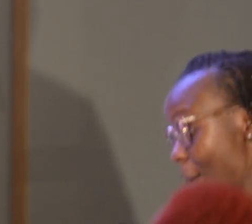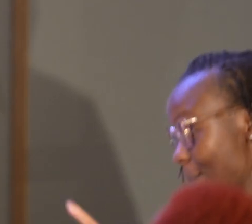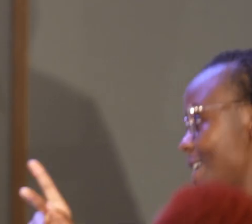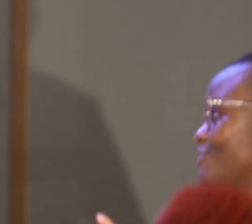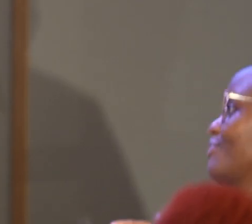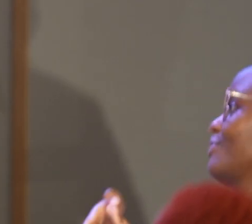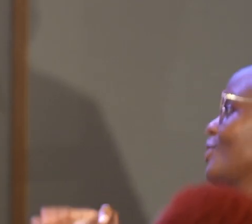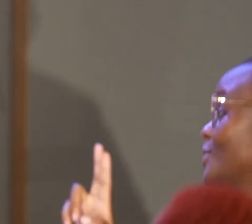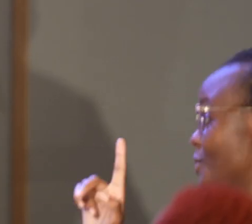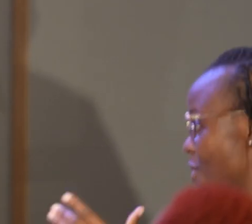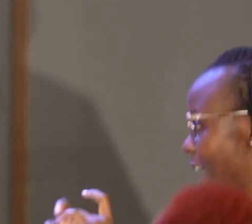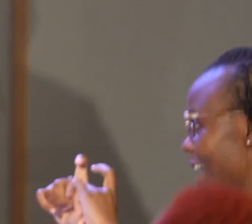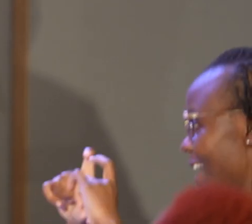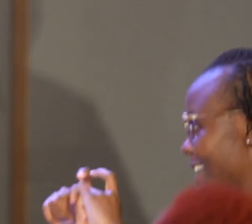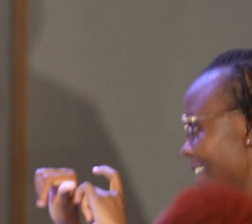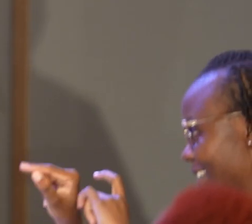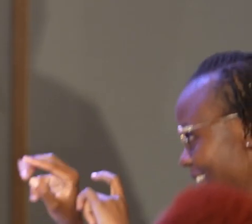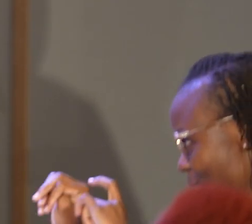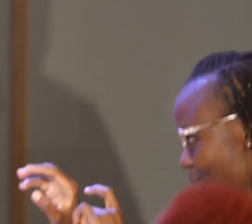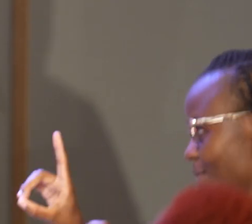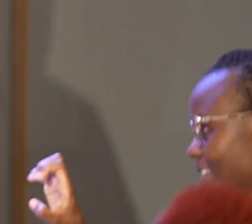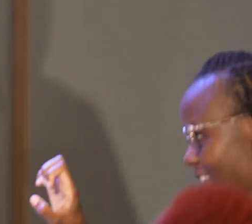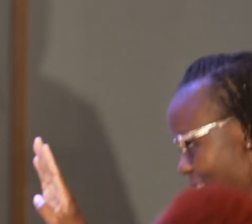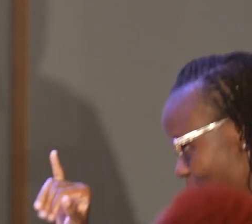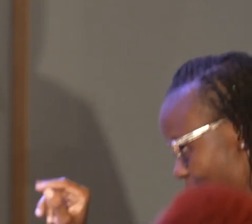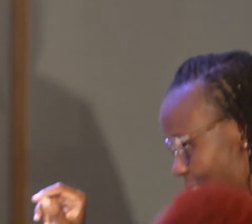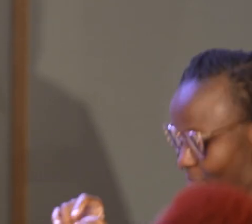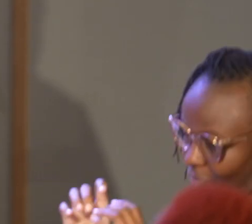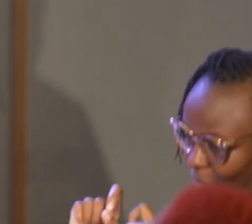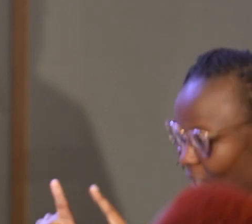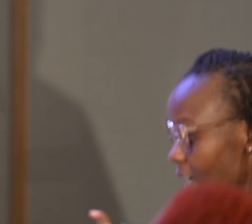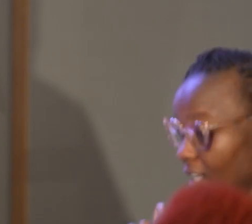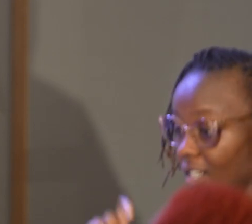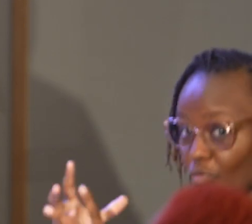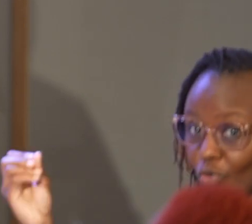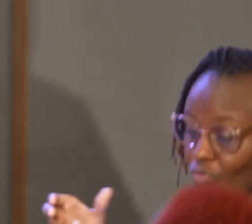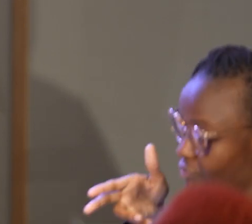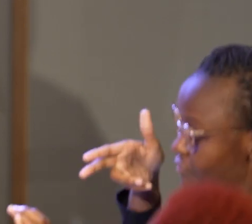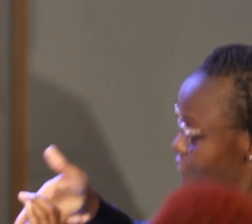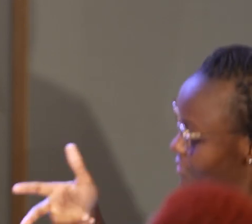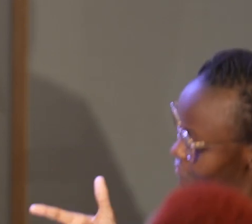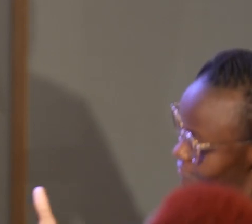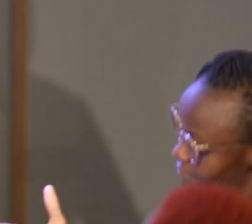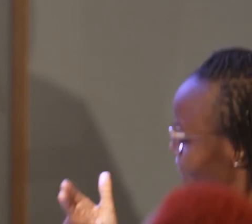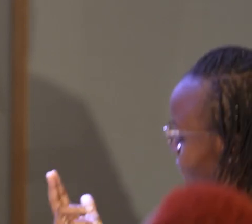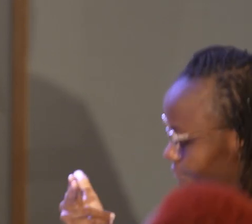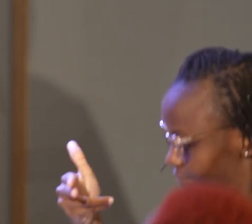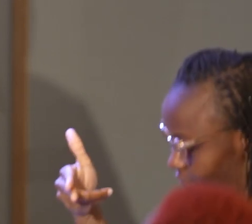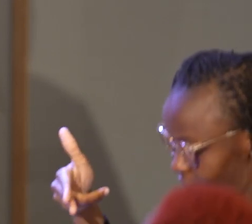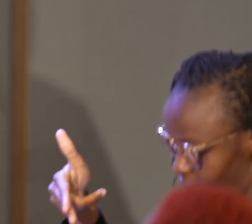my bank debit card. So usually we would go to the filling station. I